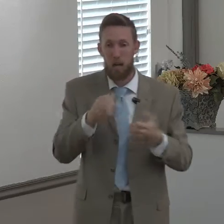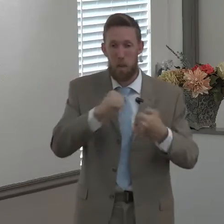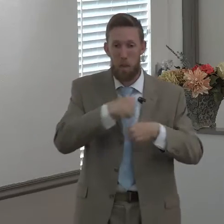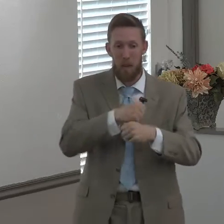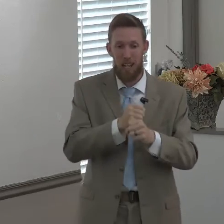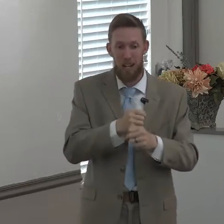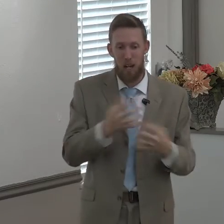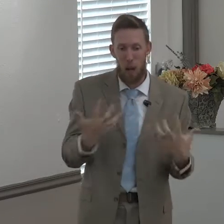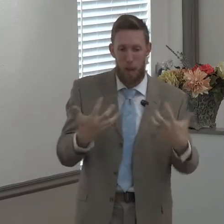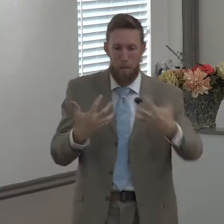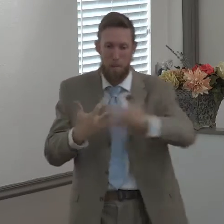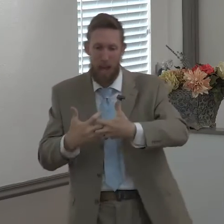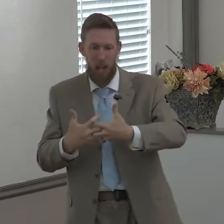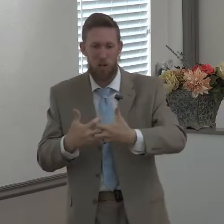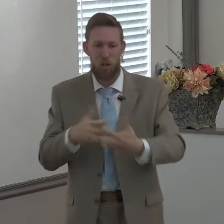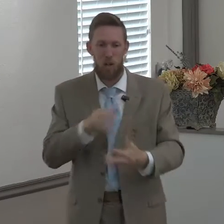meaning